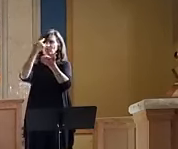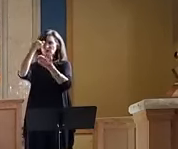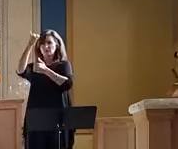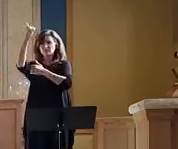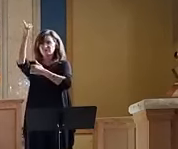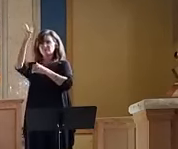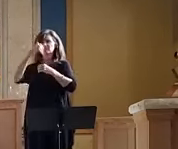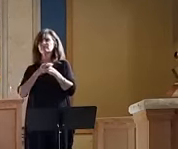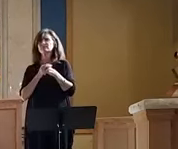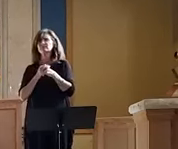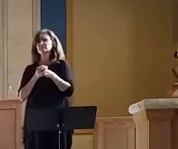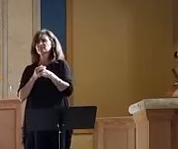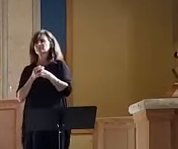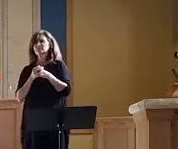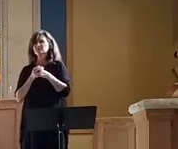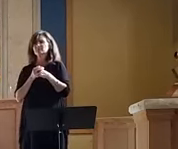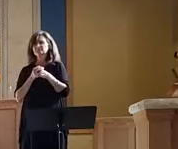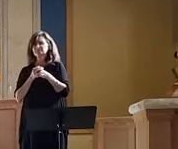own.